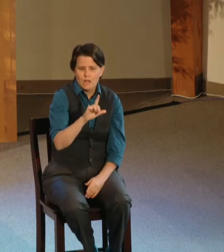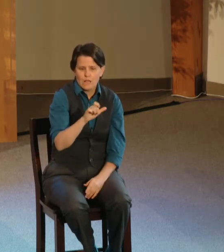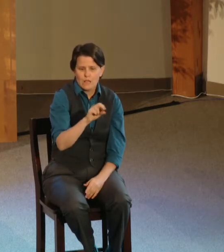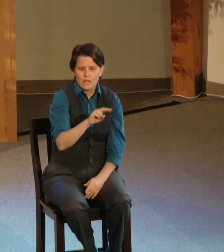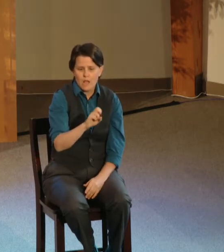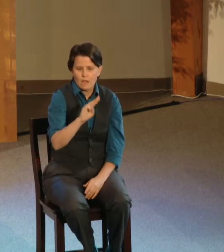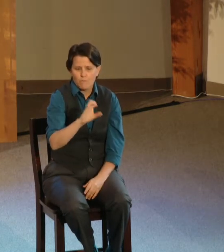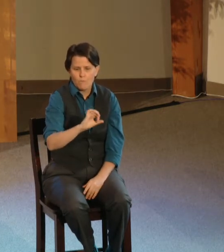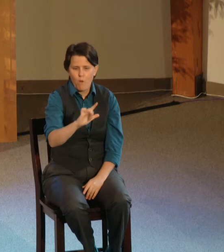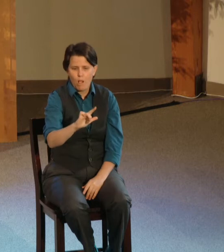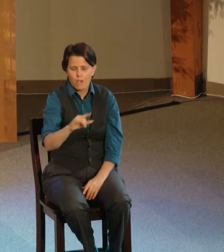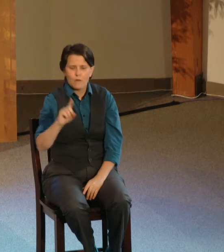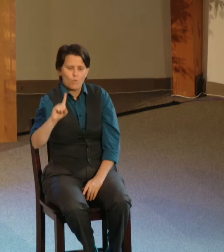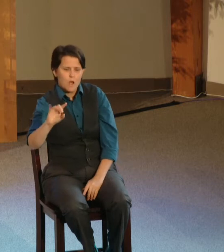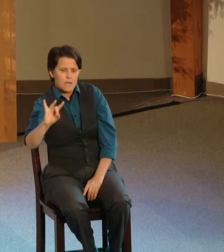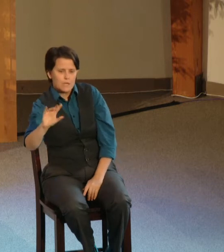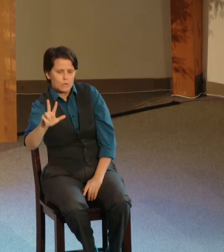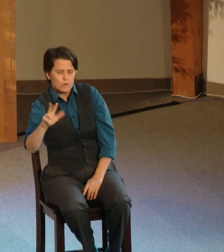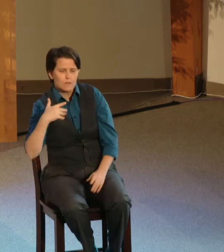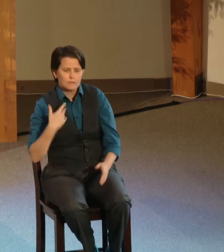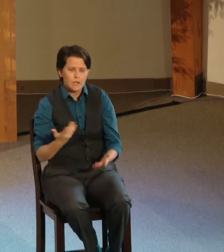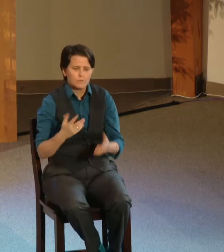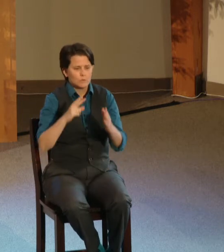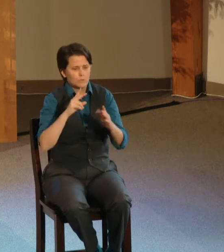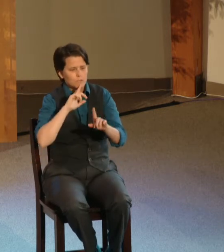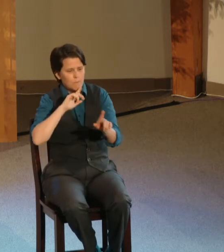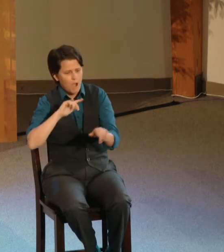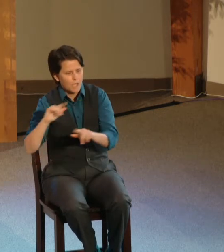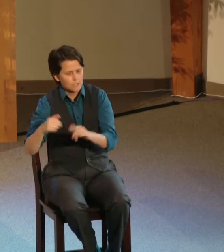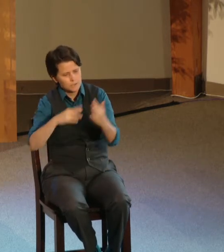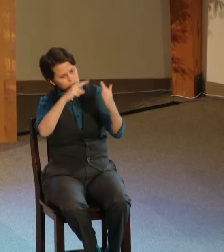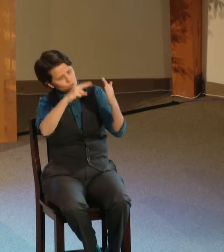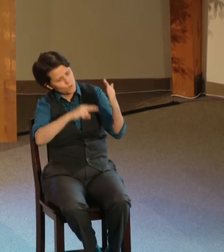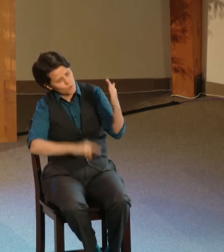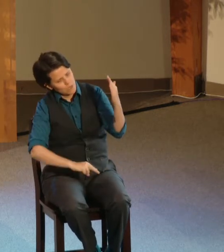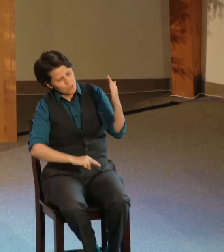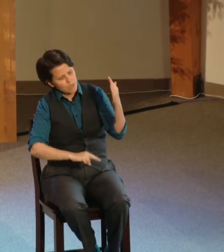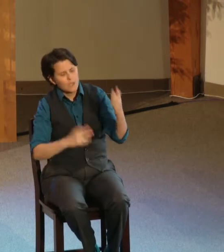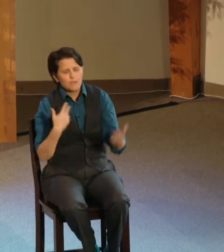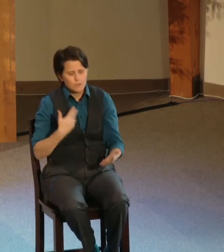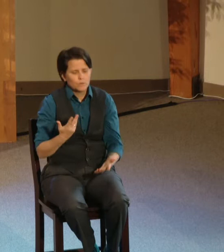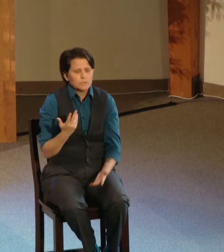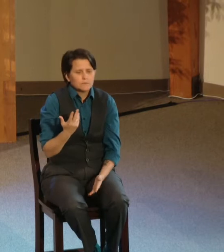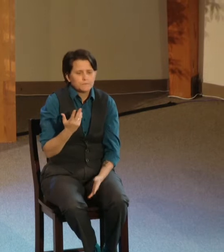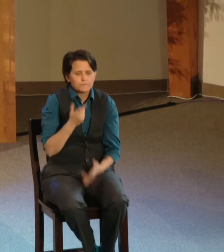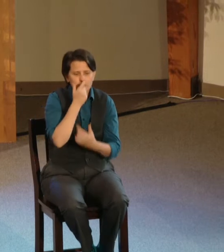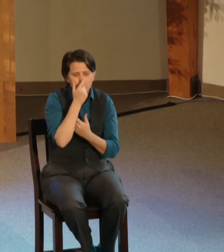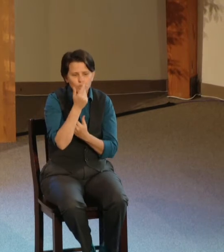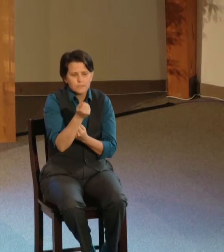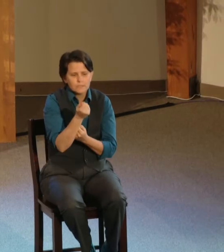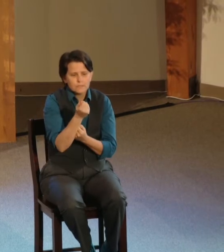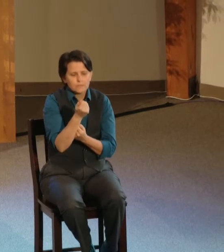And as I was reading all of the responses, it was really interesting to hear what other people should